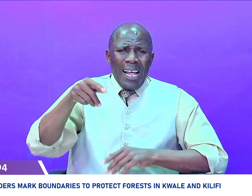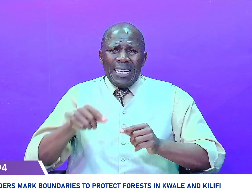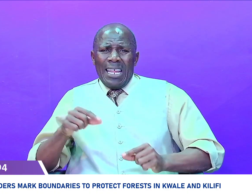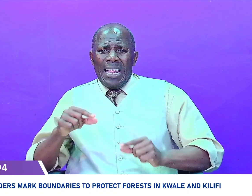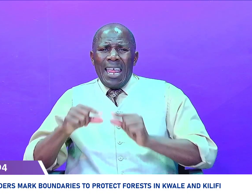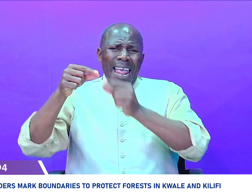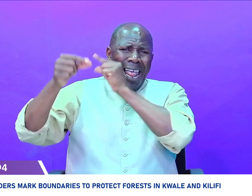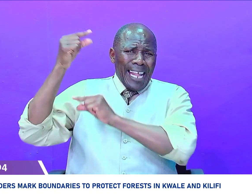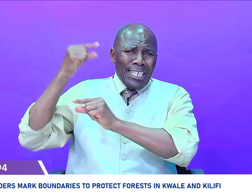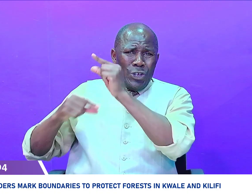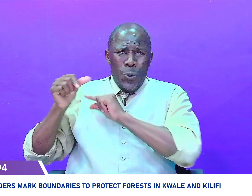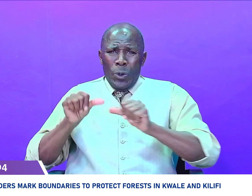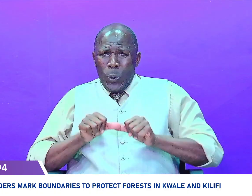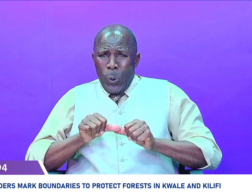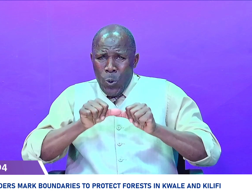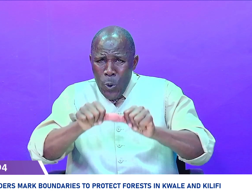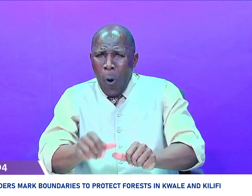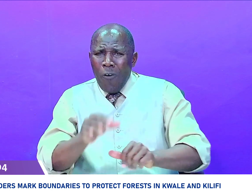and environmental values.